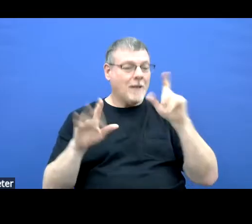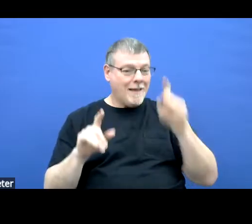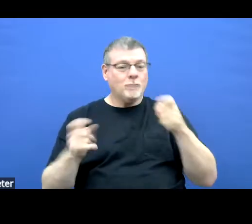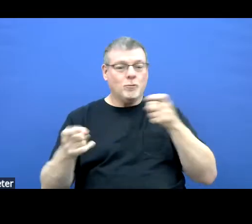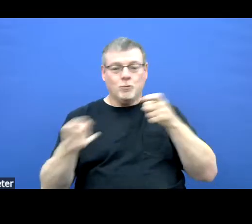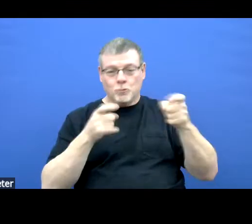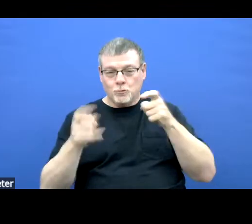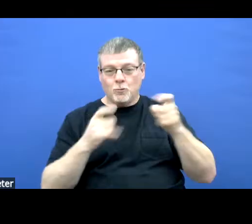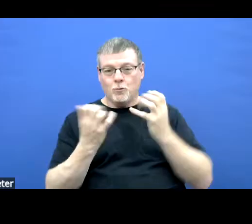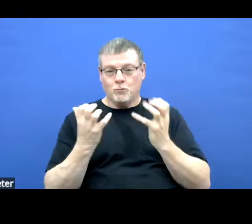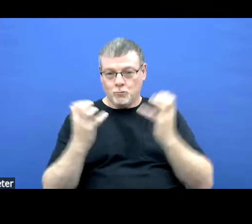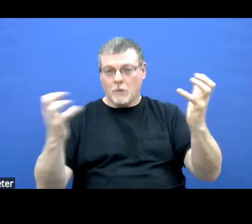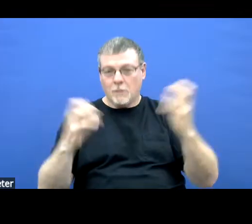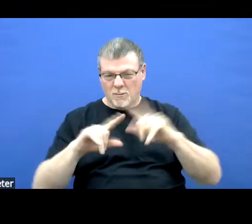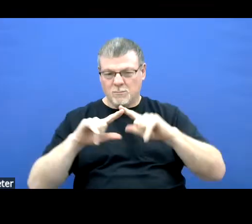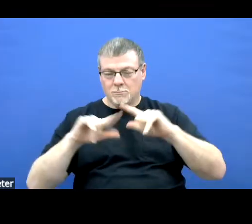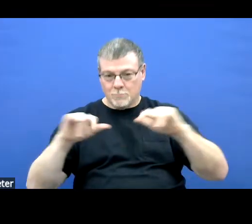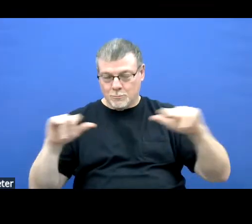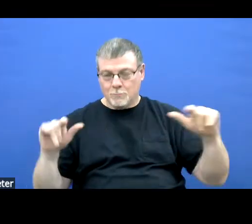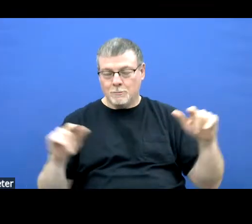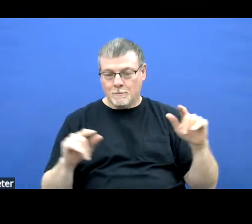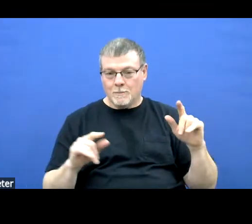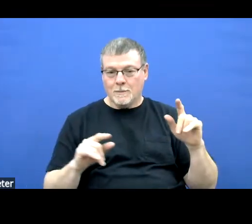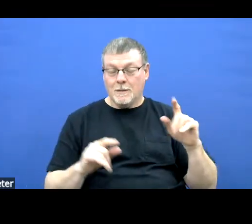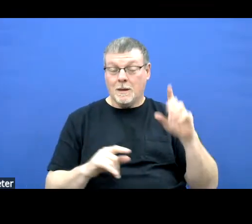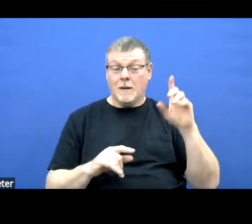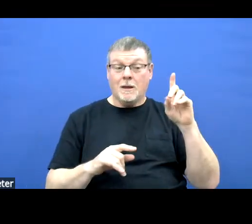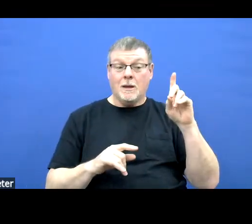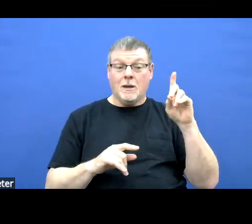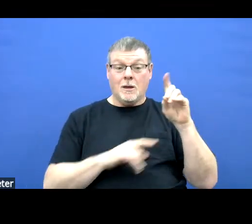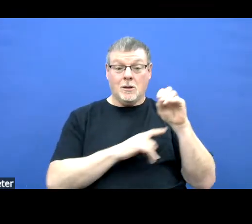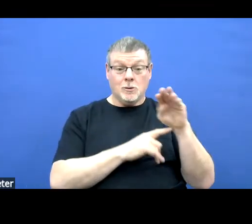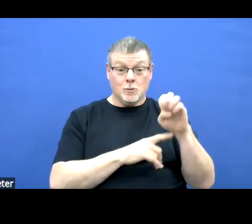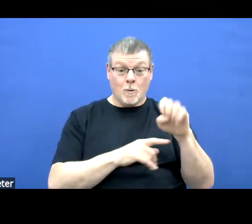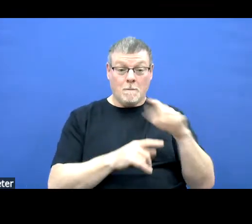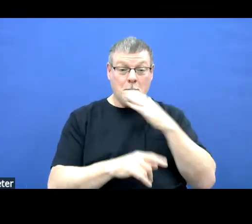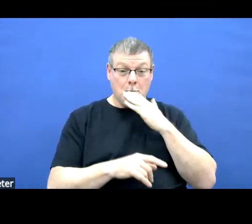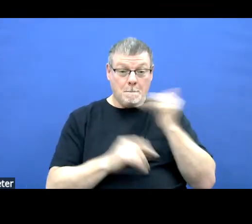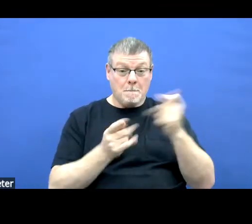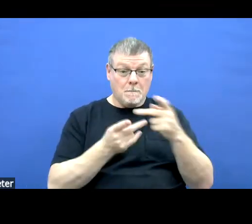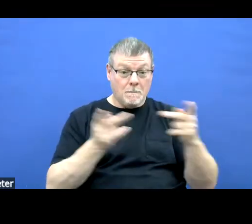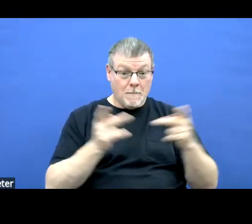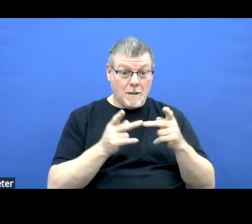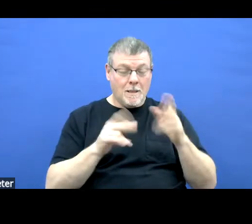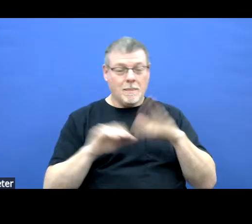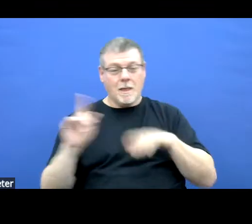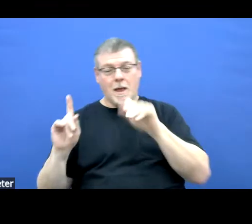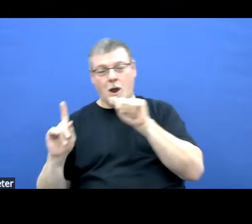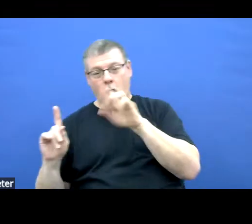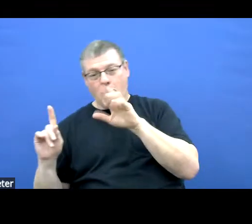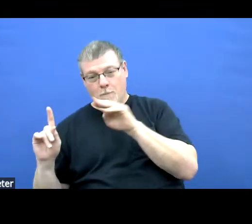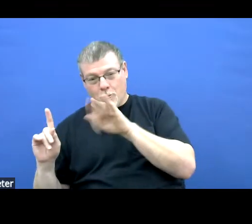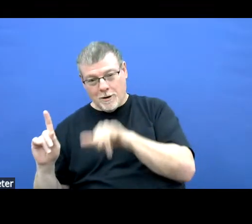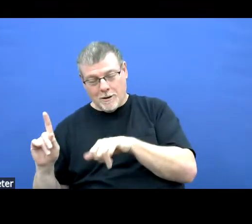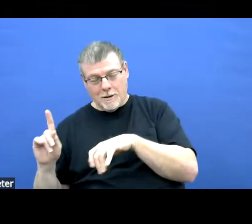crowds and all of that. I think the dome is probably a better space than the Armory was. I think